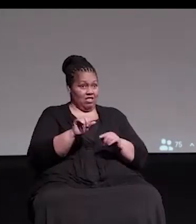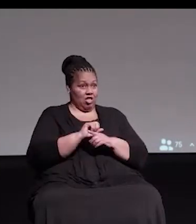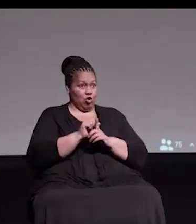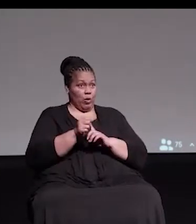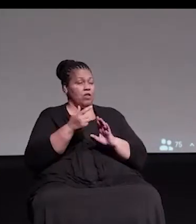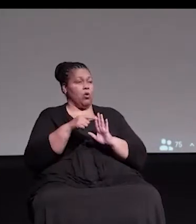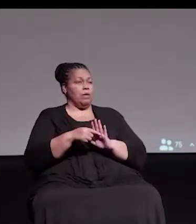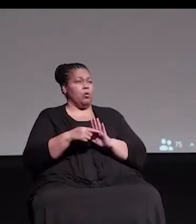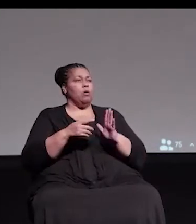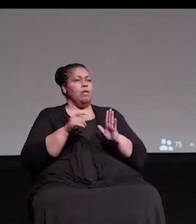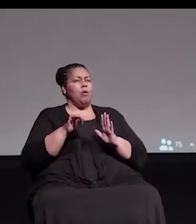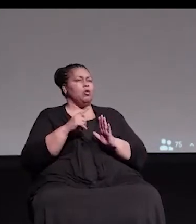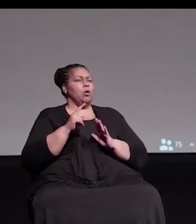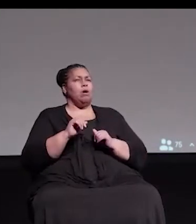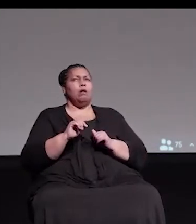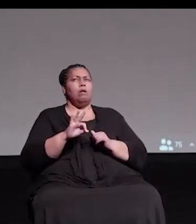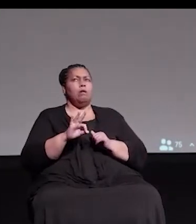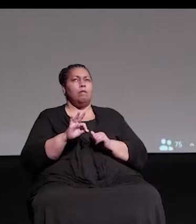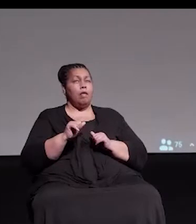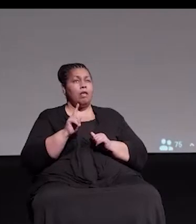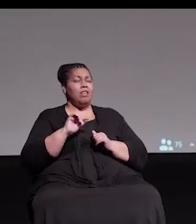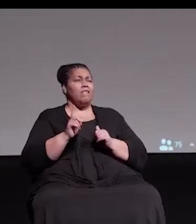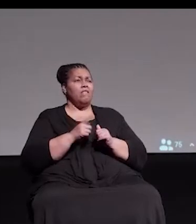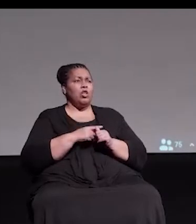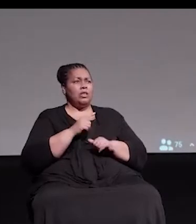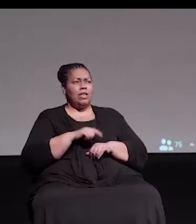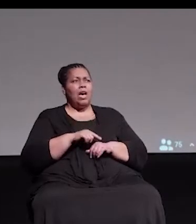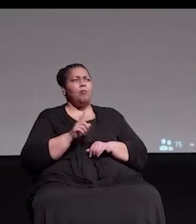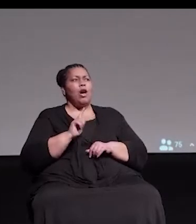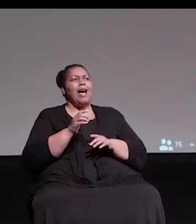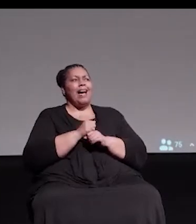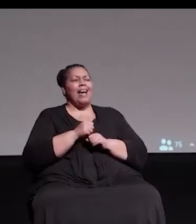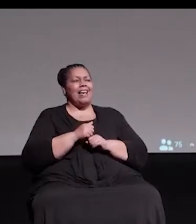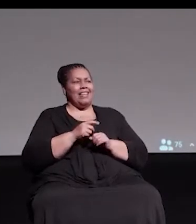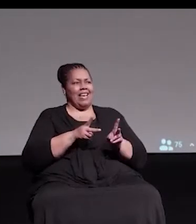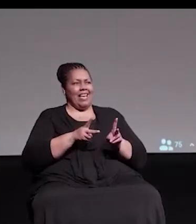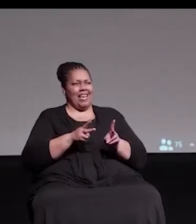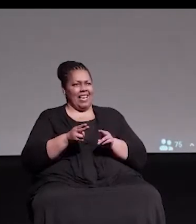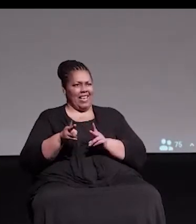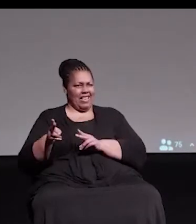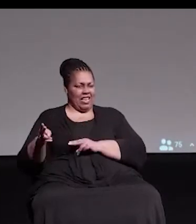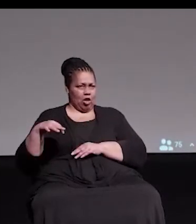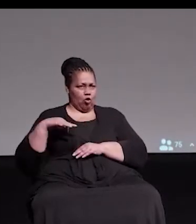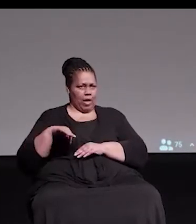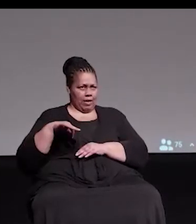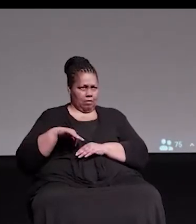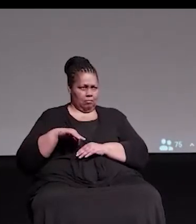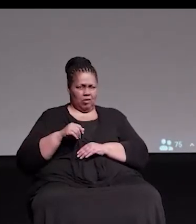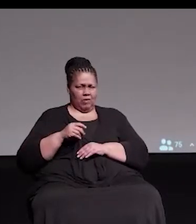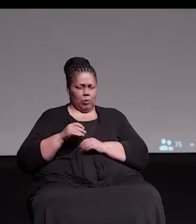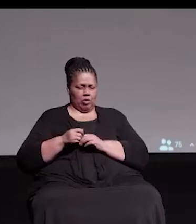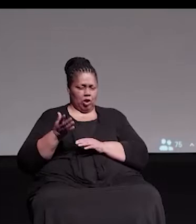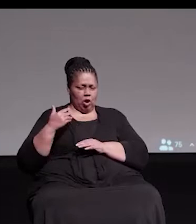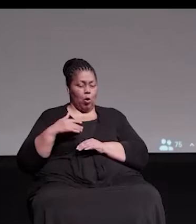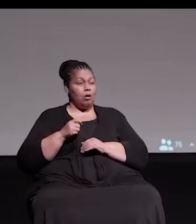were, that was one of the first, I think that was the first film where I received an editing credit a few years ago. And I think if I had